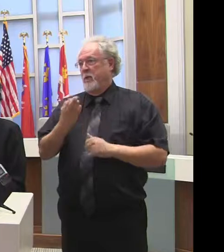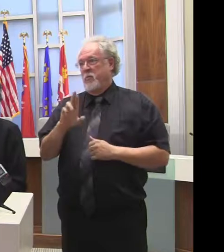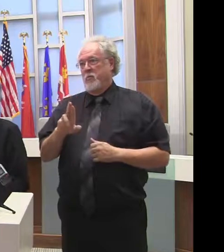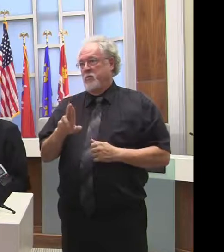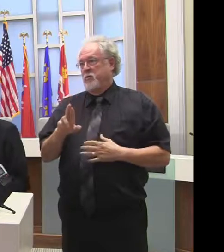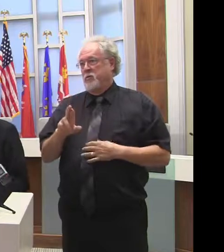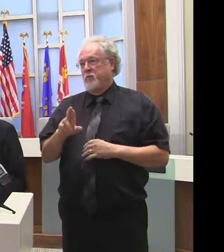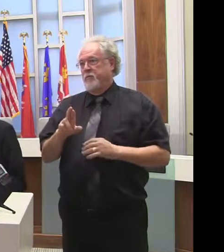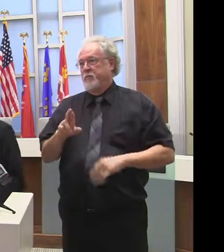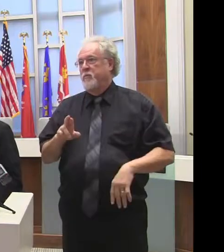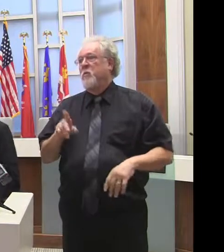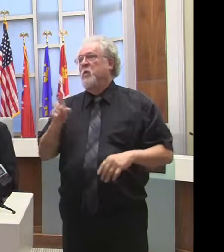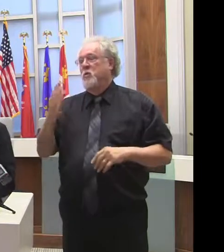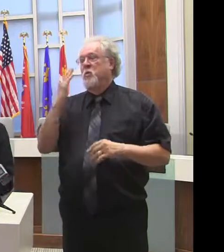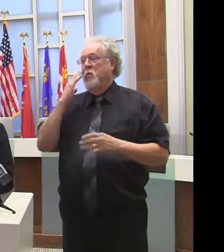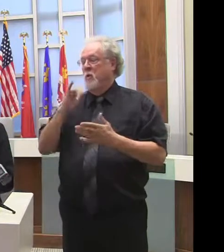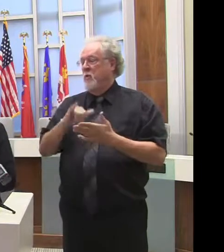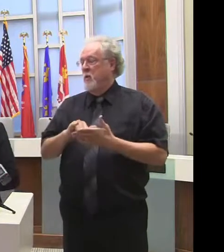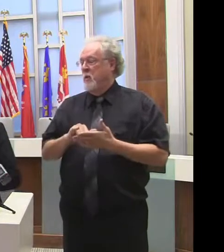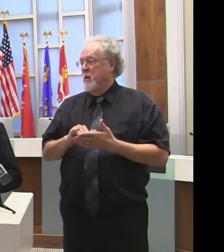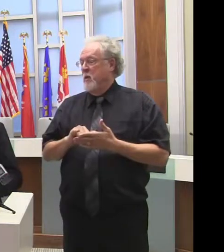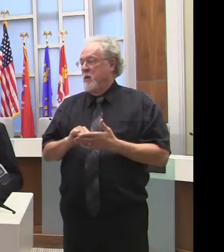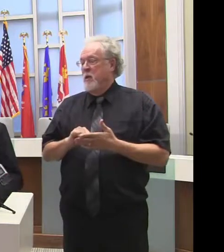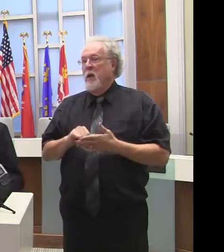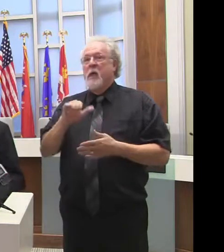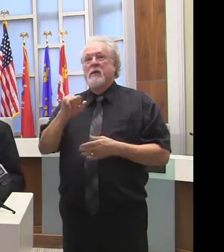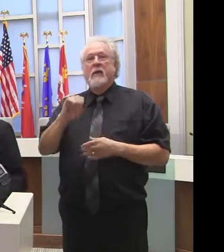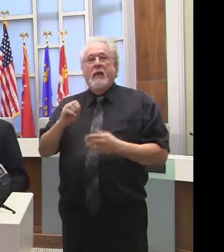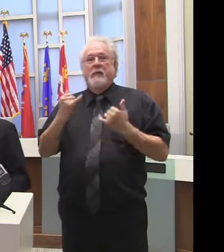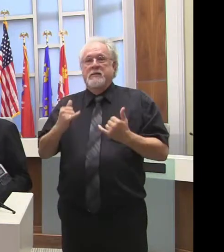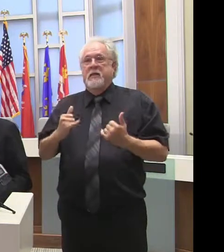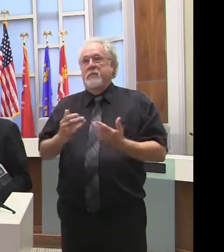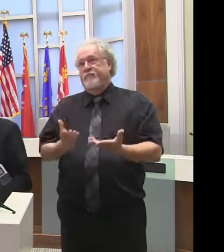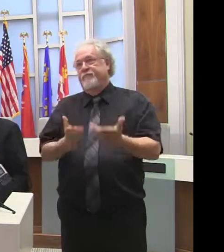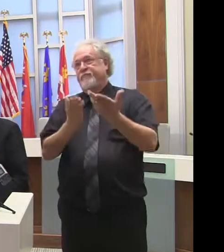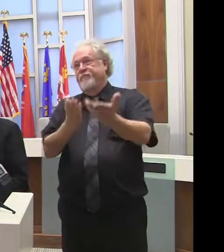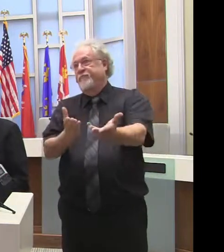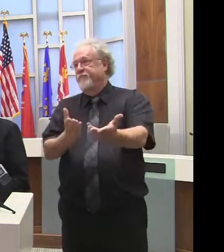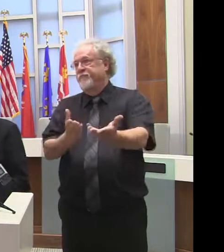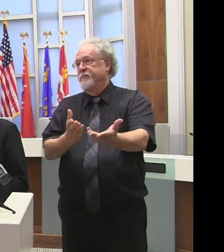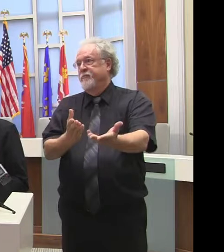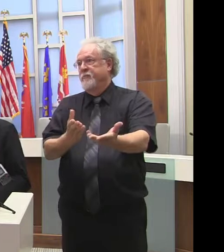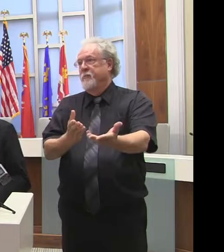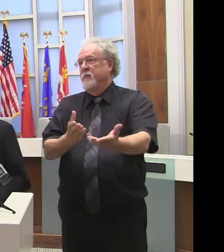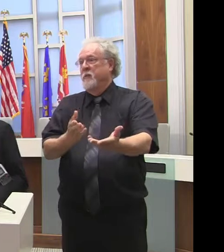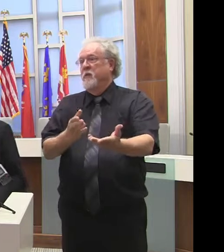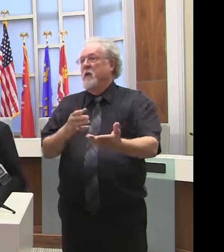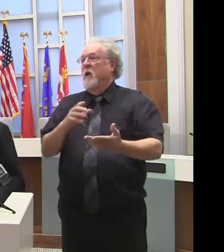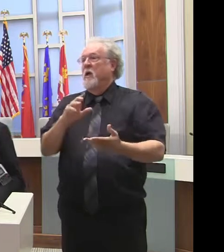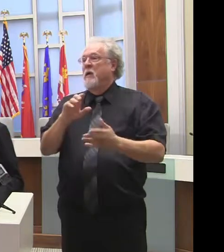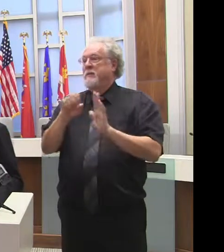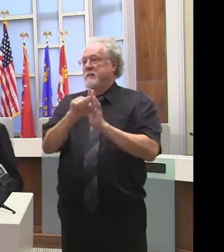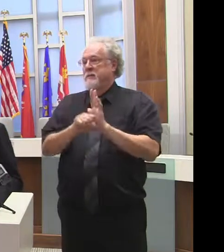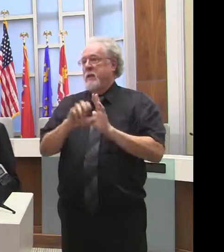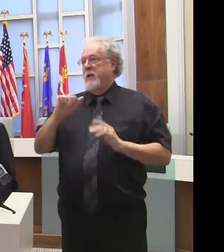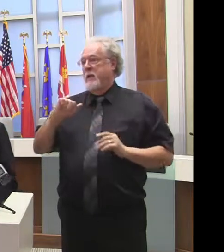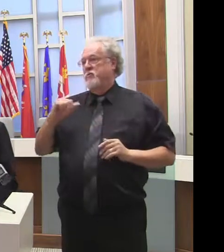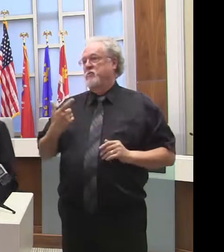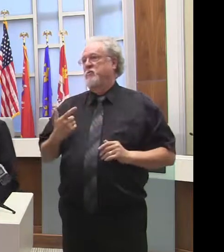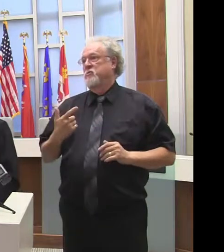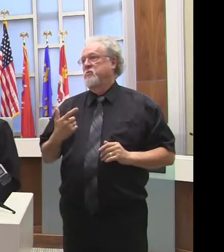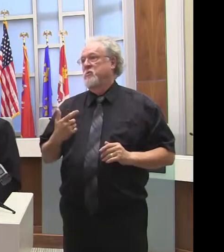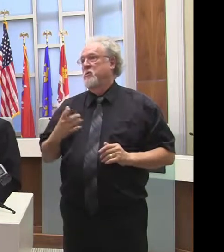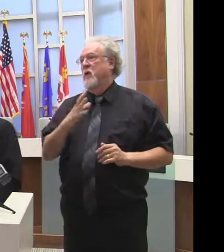Rouge. As you well know, the case is now in the hands, or will be in the hands, of the State Attorney